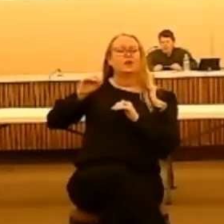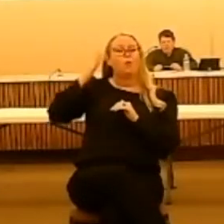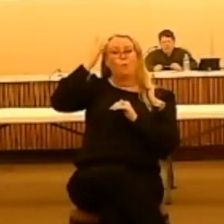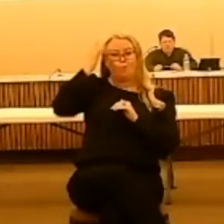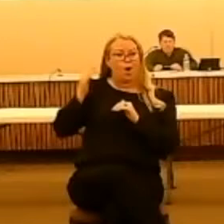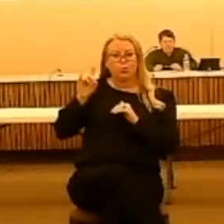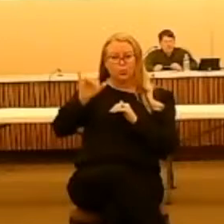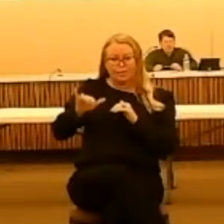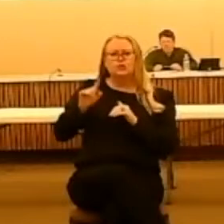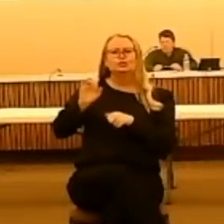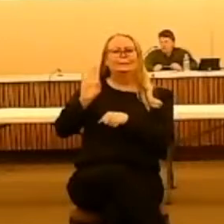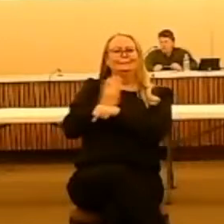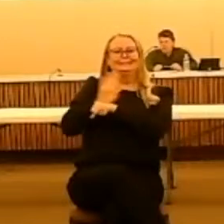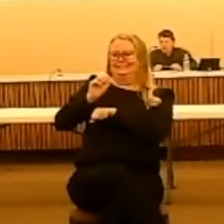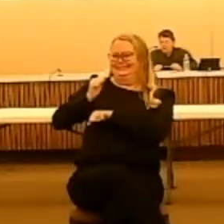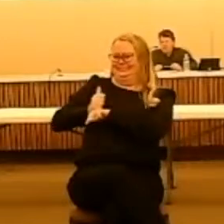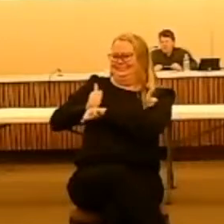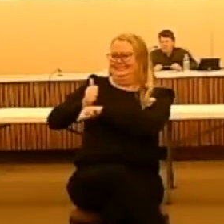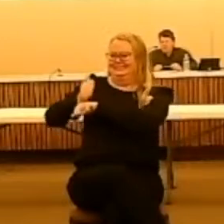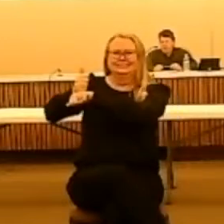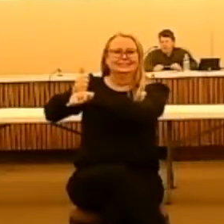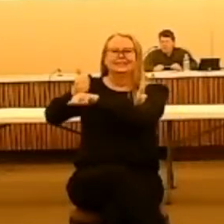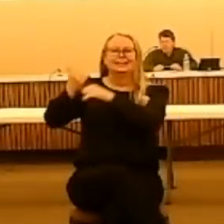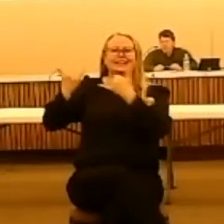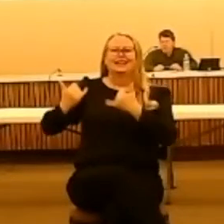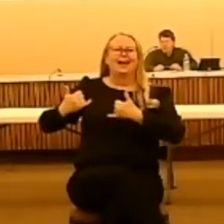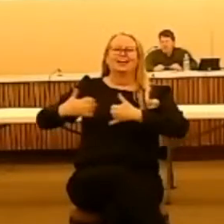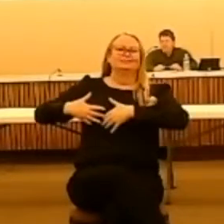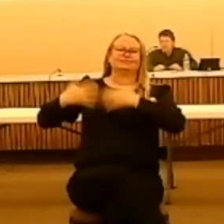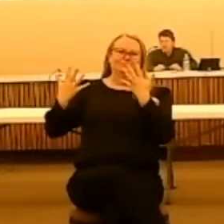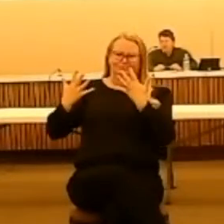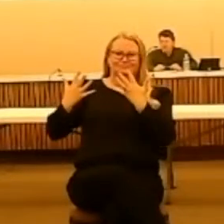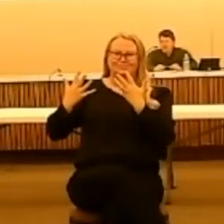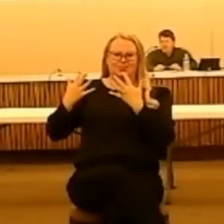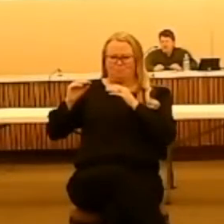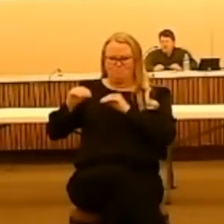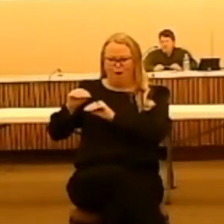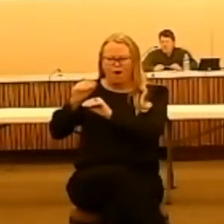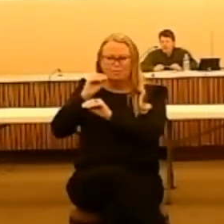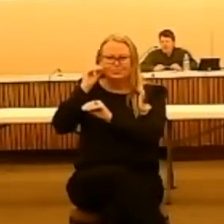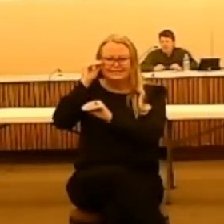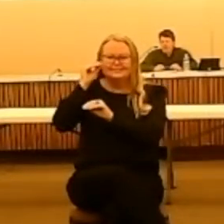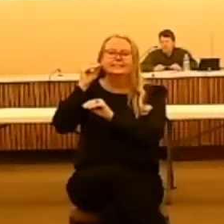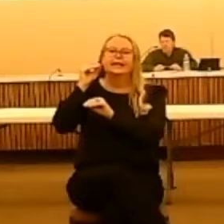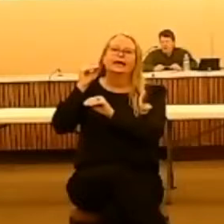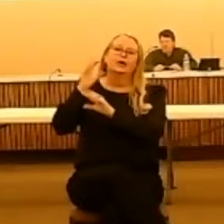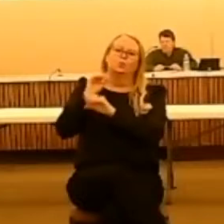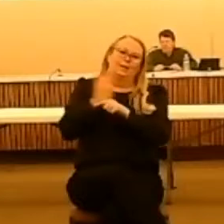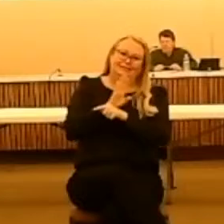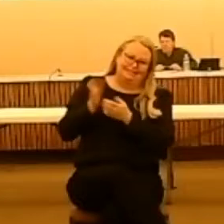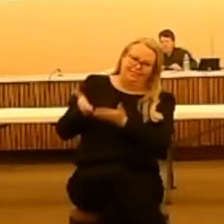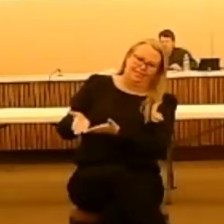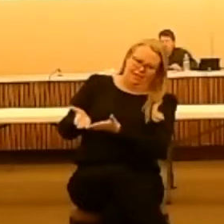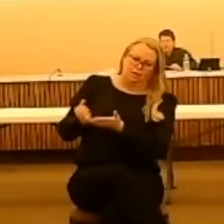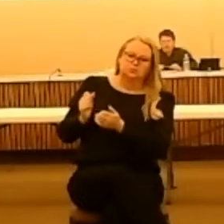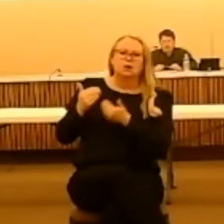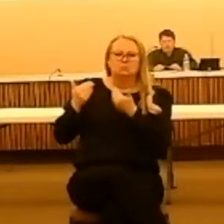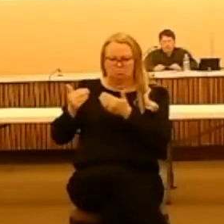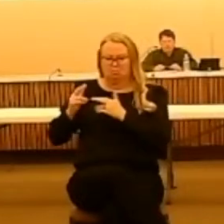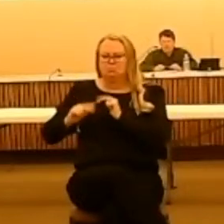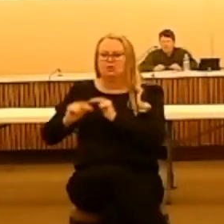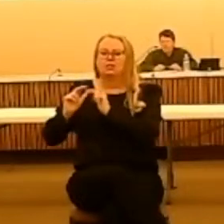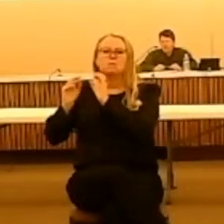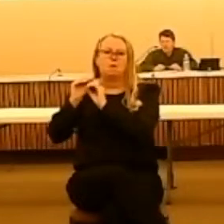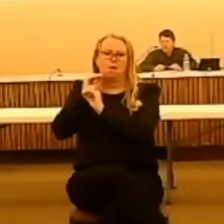essentially where Mickens Benz is. That never went industrial and became homes instead. So that's why you see a lot more single family